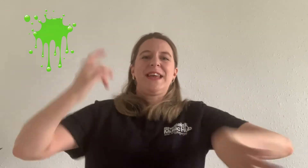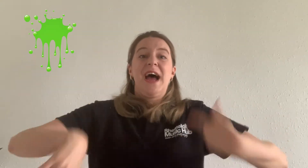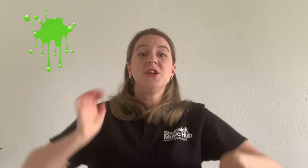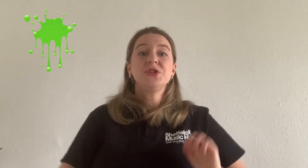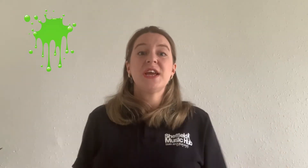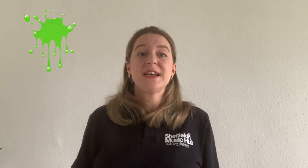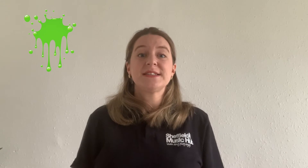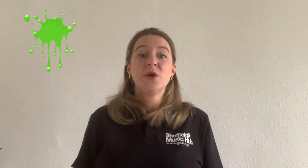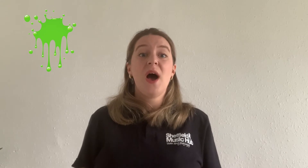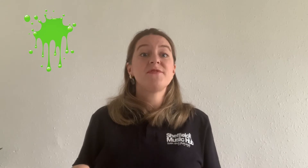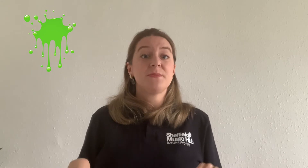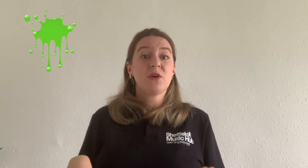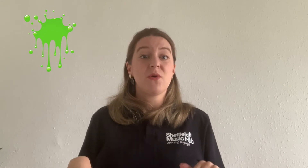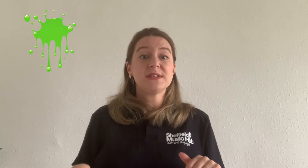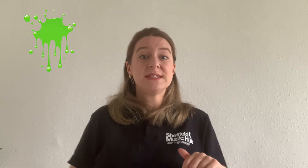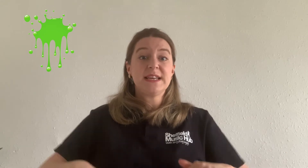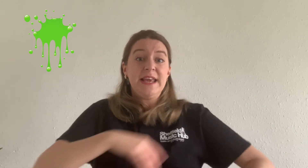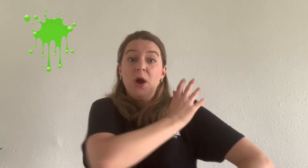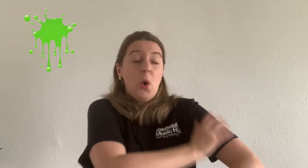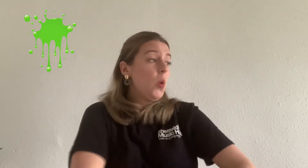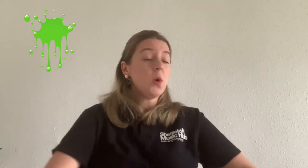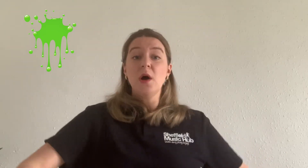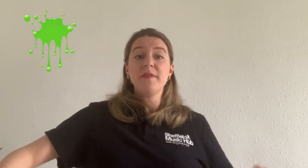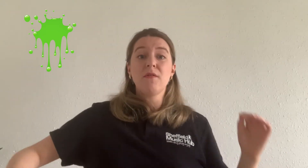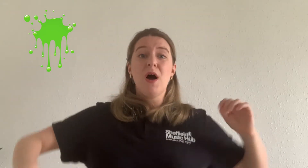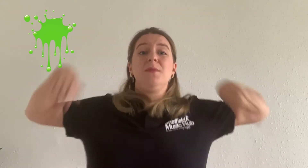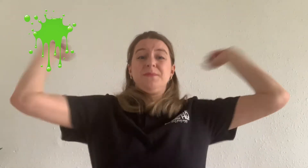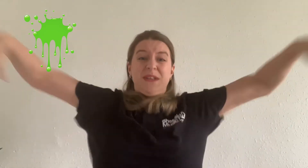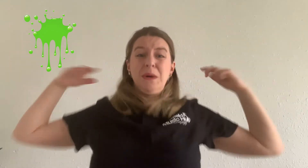Can you shake as though you have something gross and sticky all over your arm?